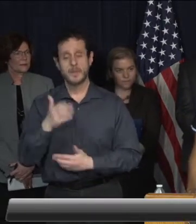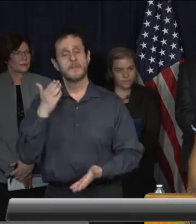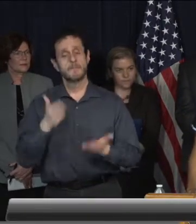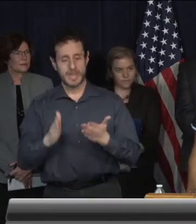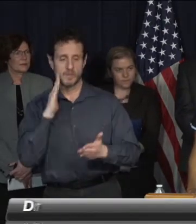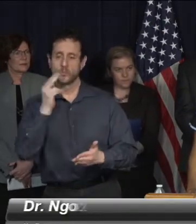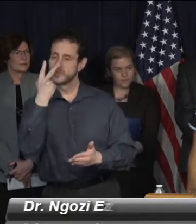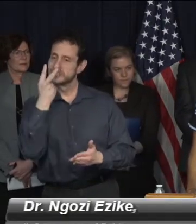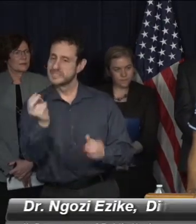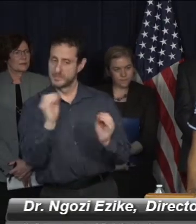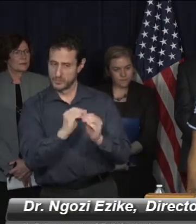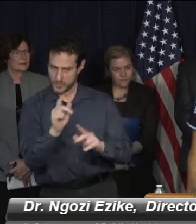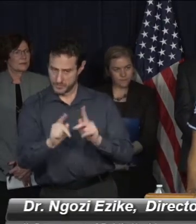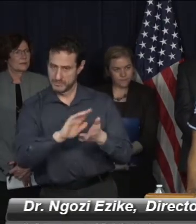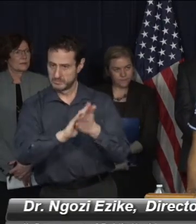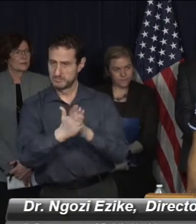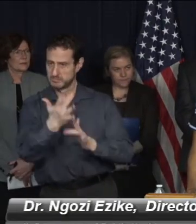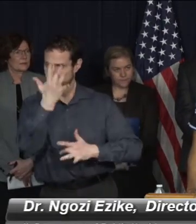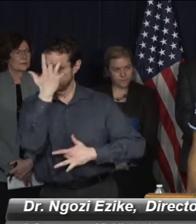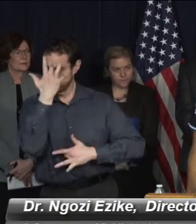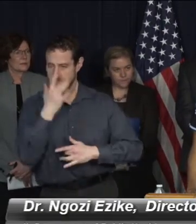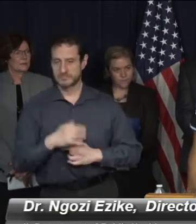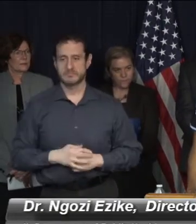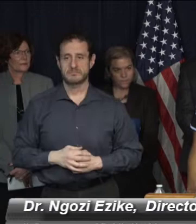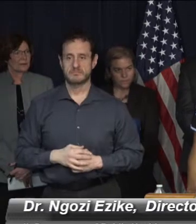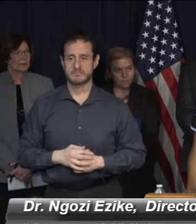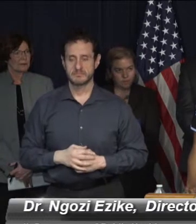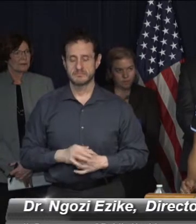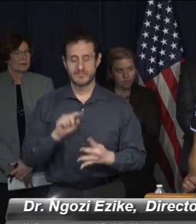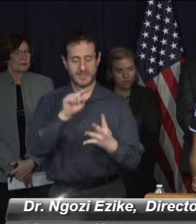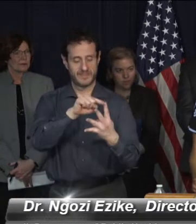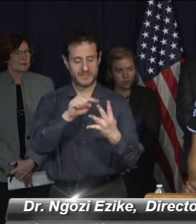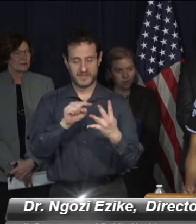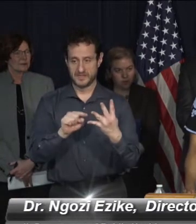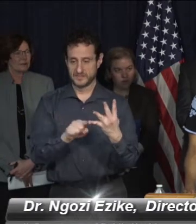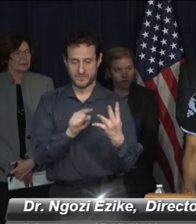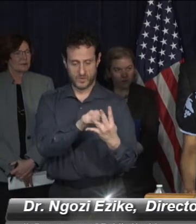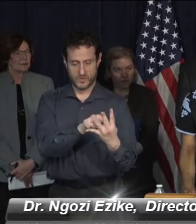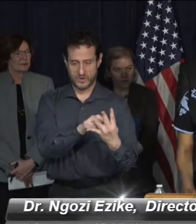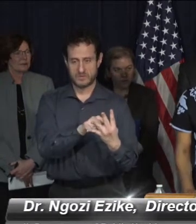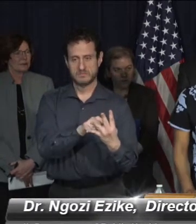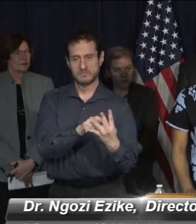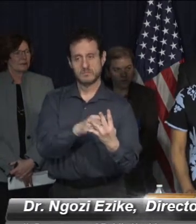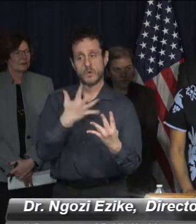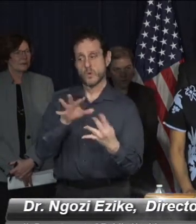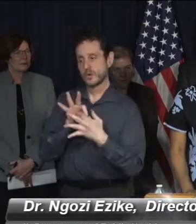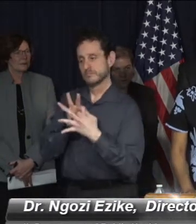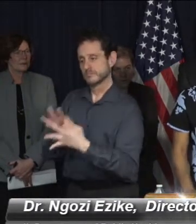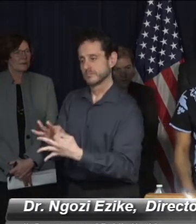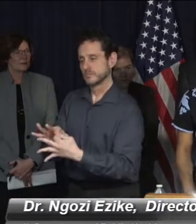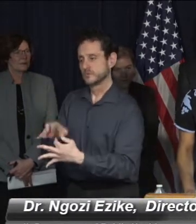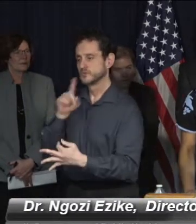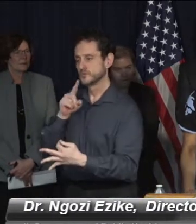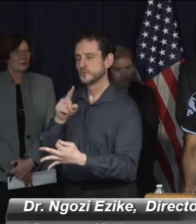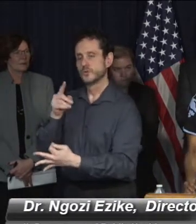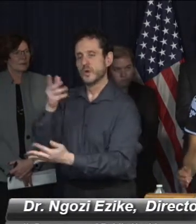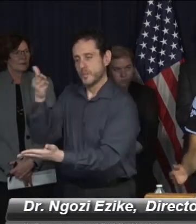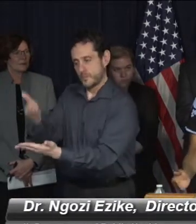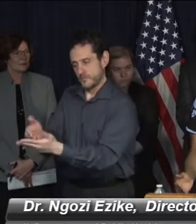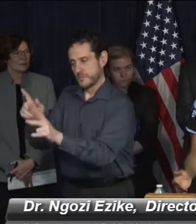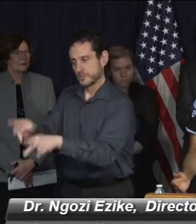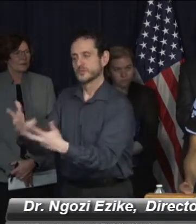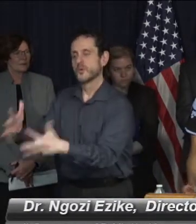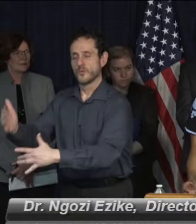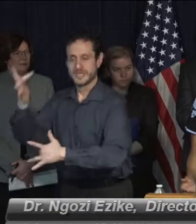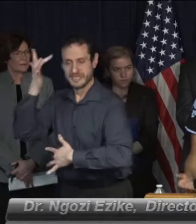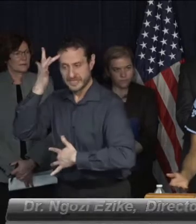will get more. Again, all of these four cases have a direct connection either to a confirmed case or